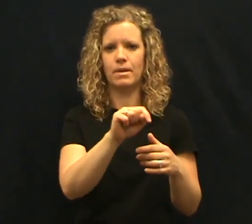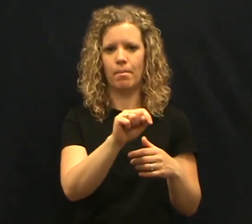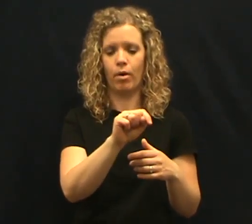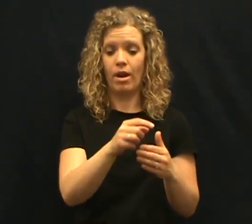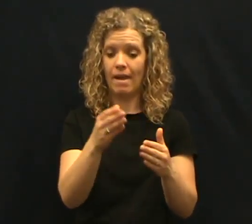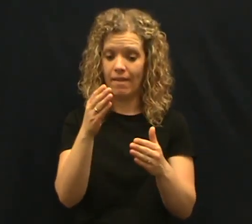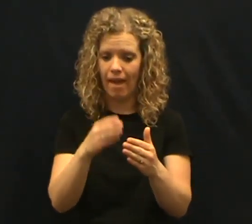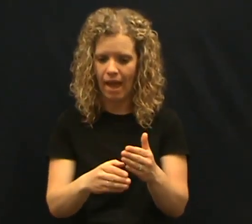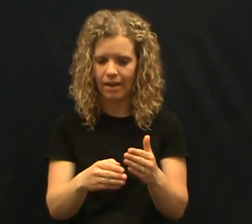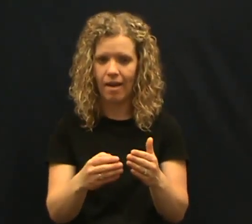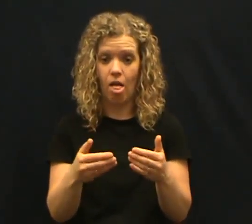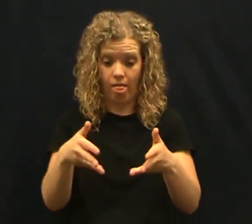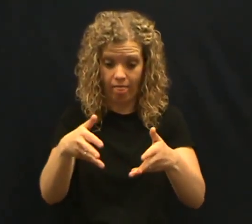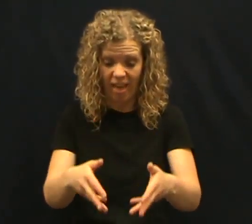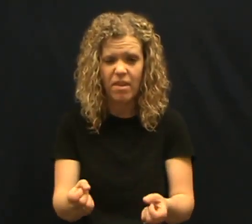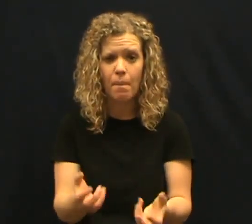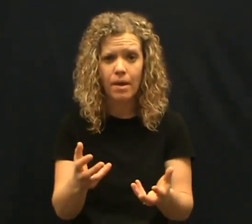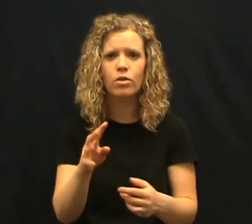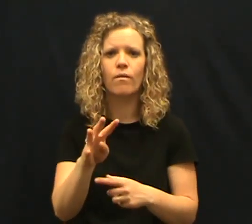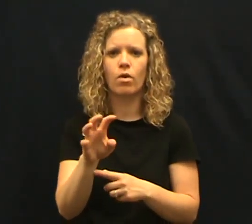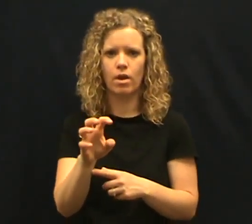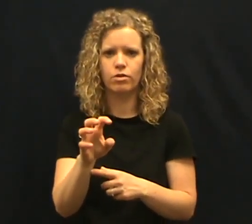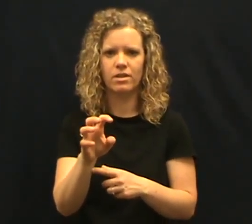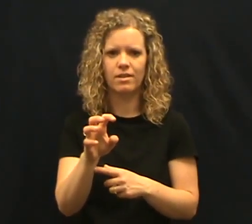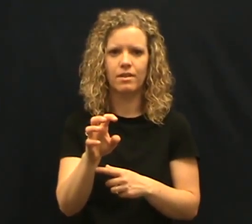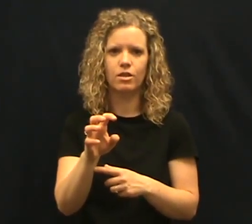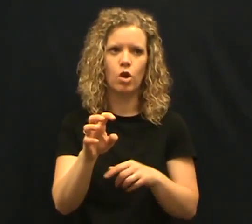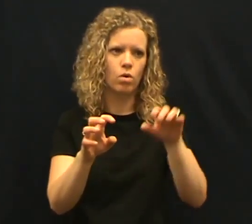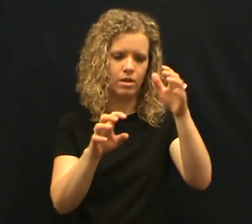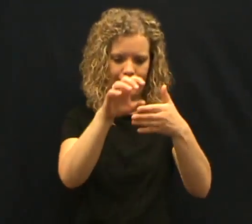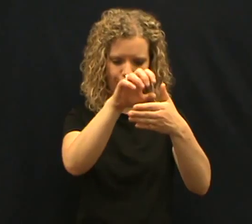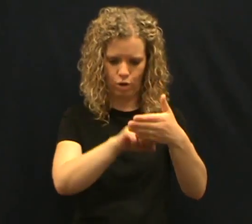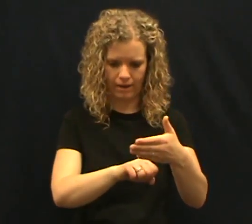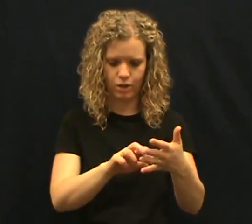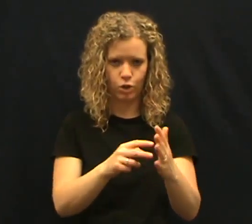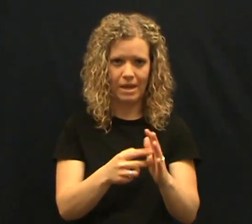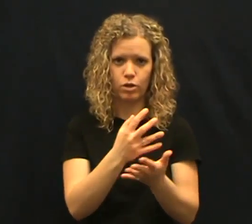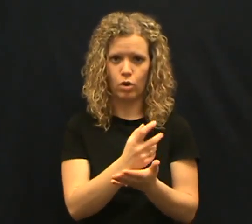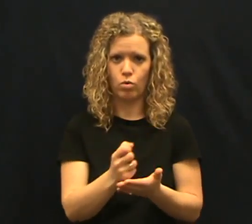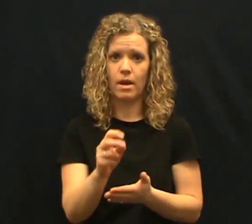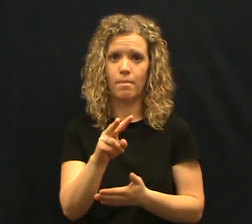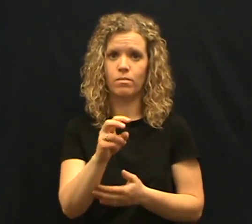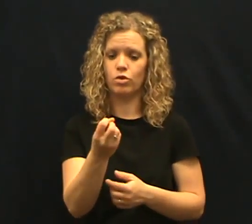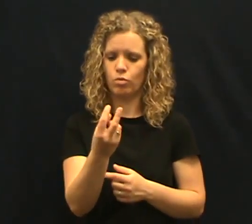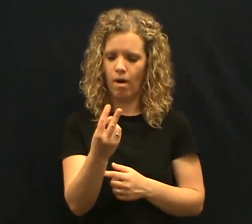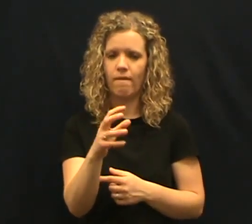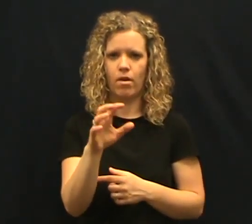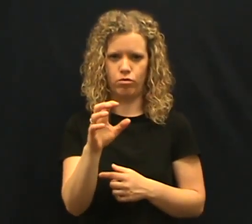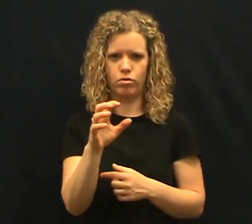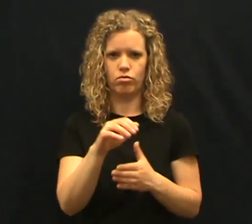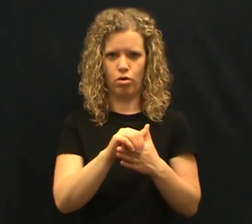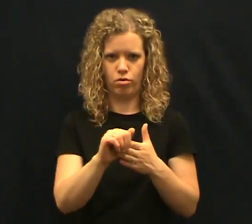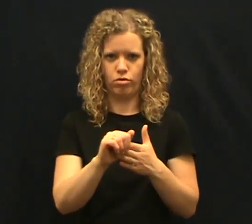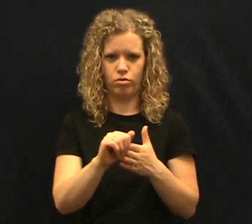400 remains. The difference of $1,200 was used up, so we have to record the using